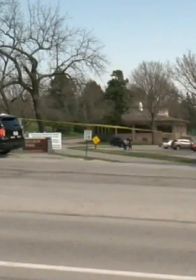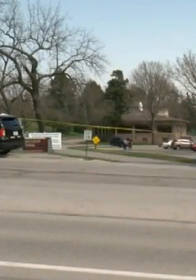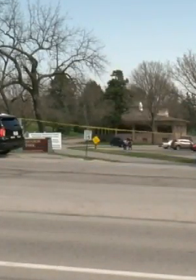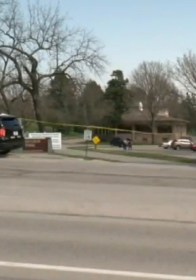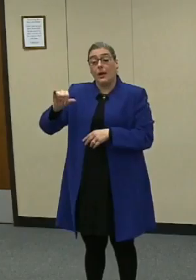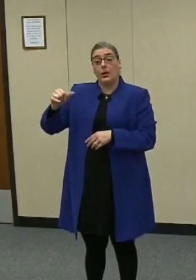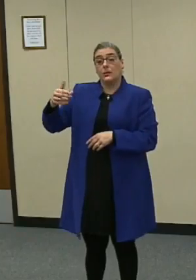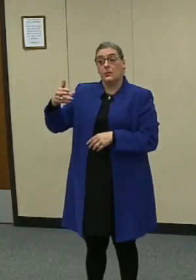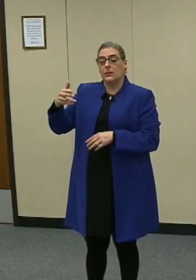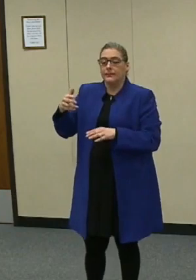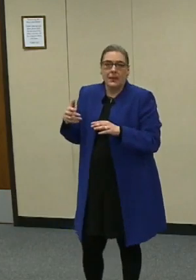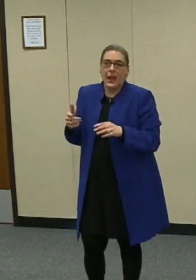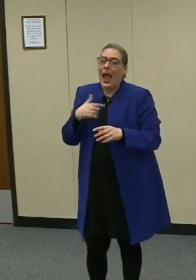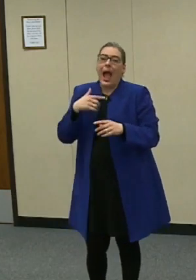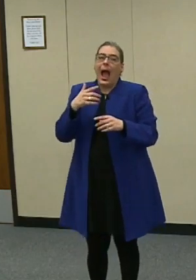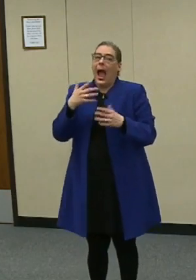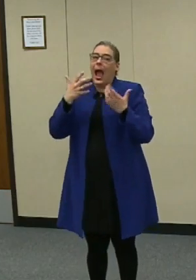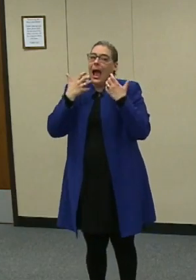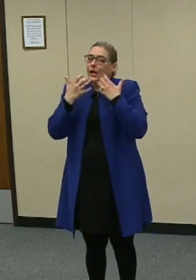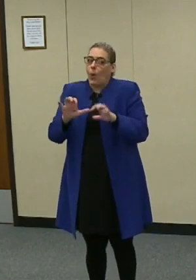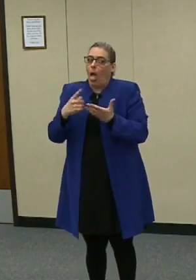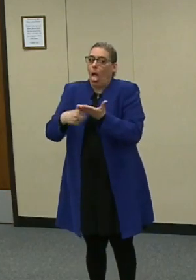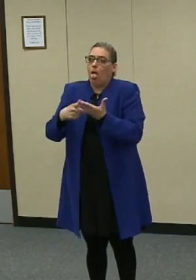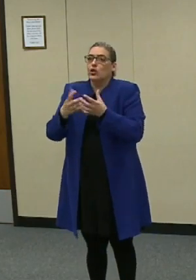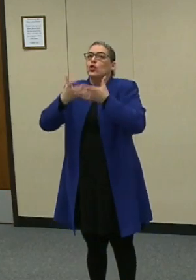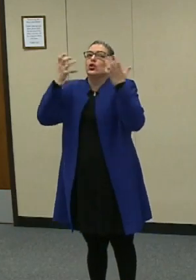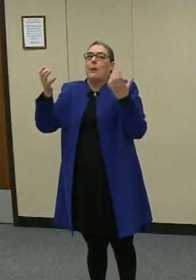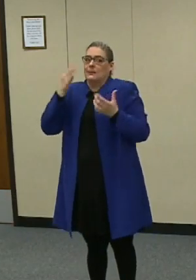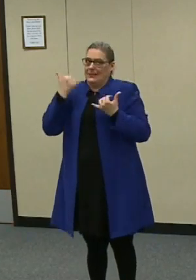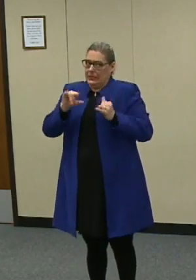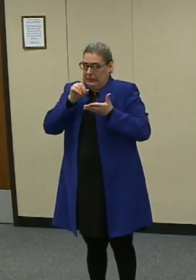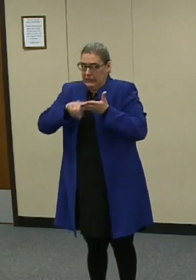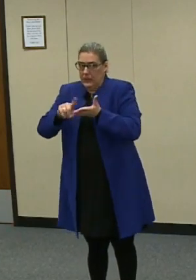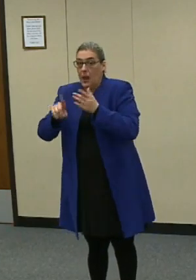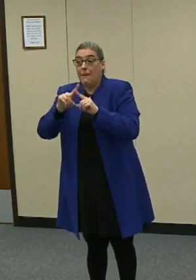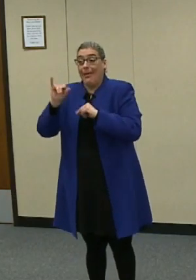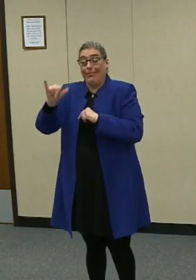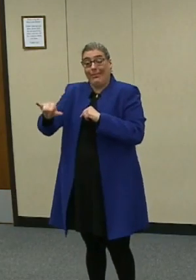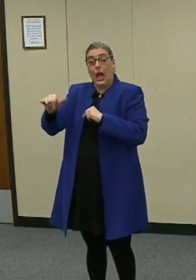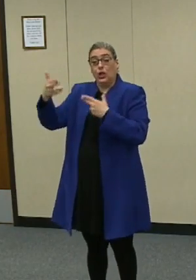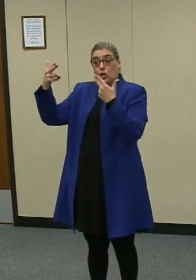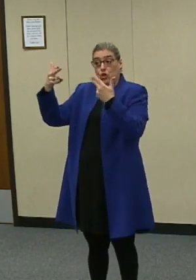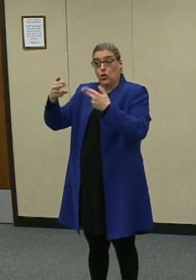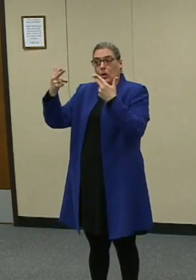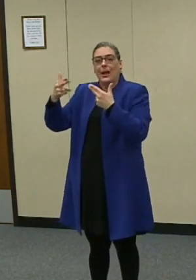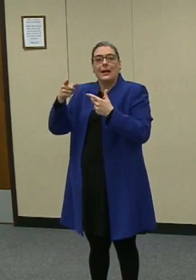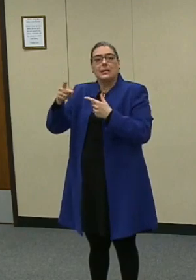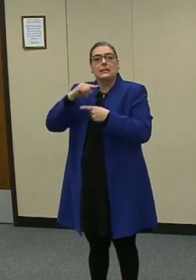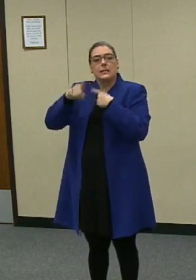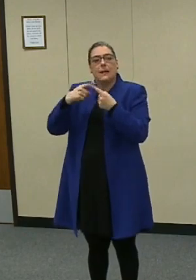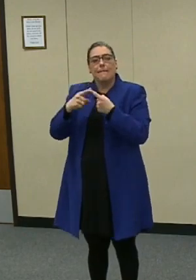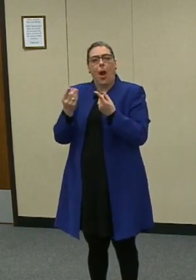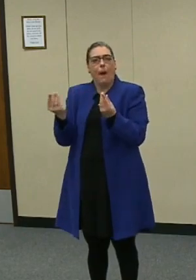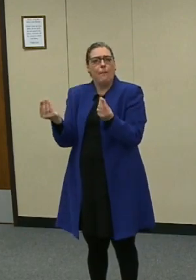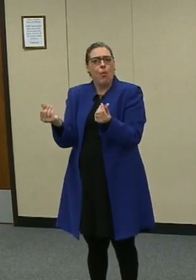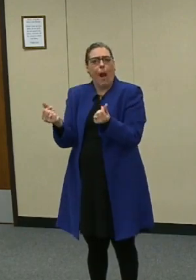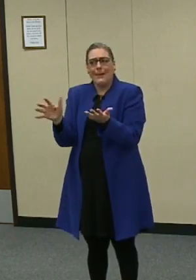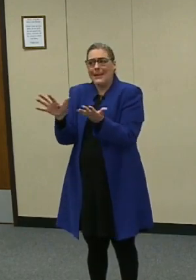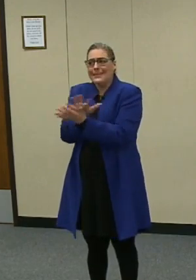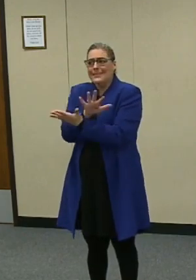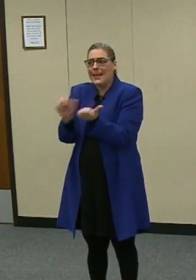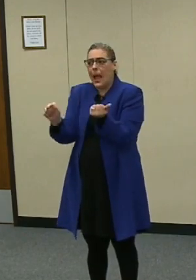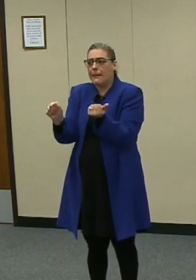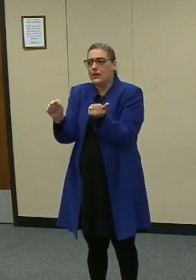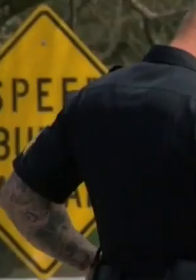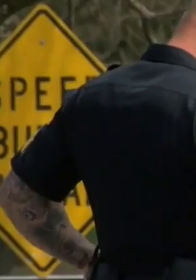groups. I'm not going to talk too much about this because it's under investigation, but it stemmed from an altercation involving a property damage accident in the